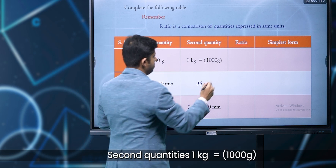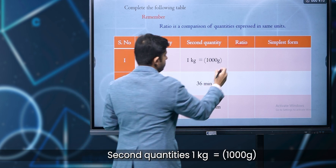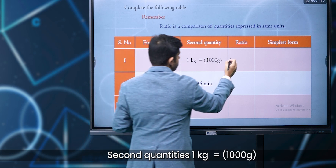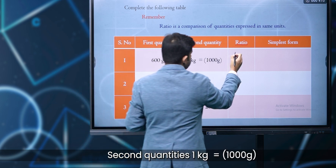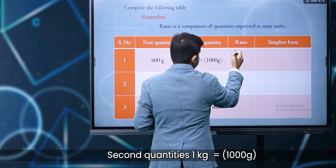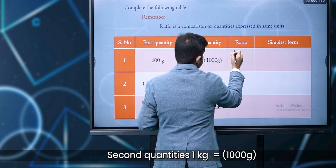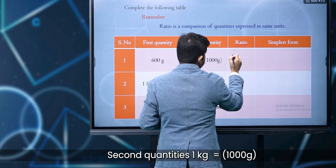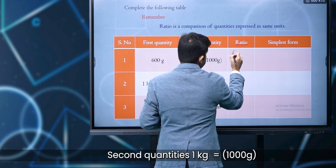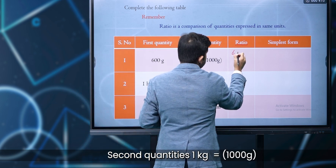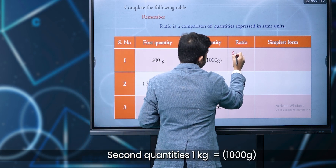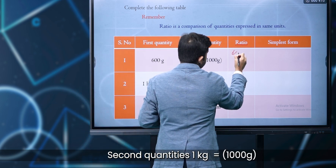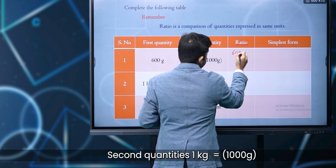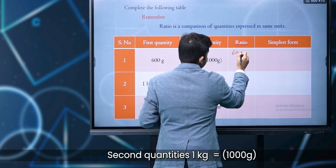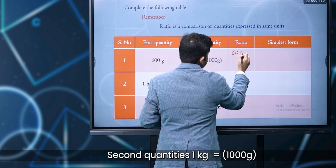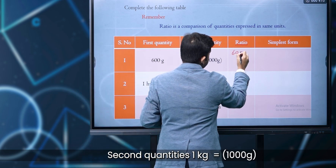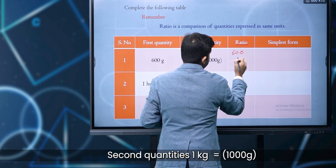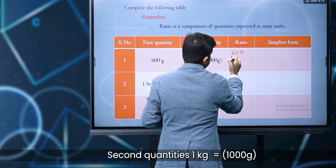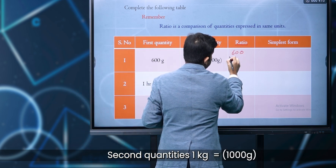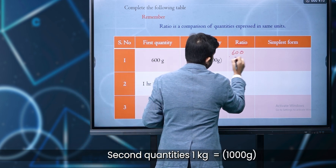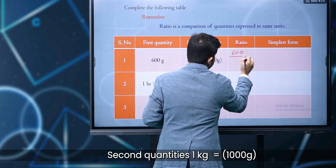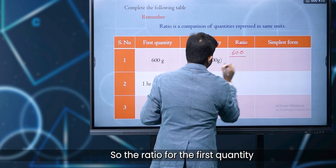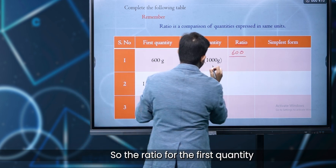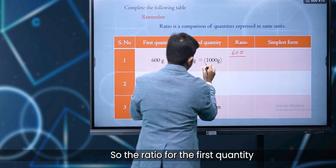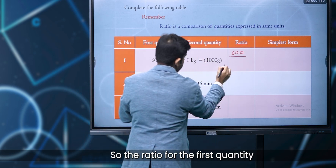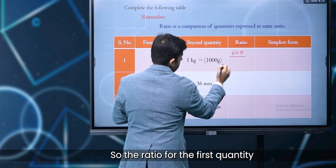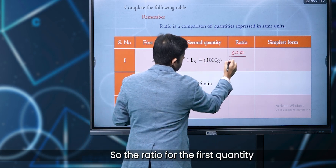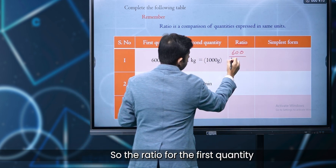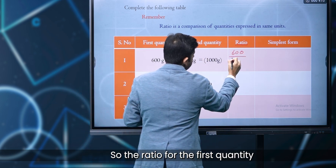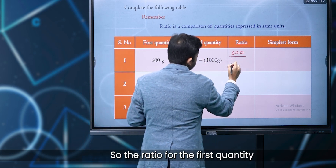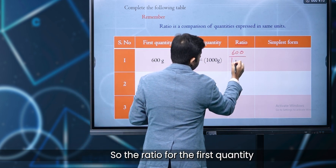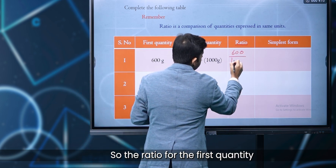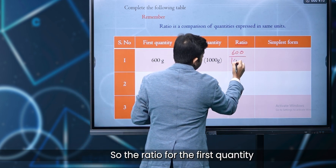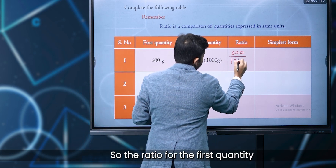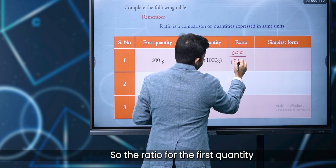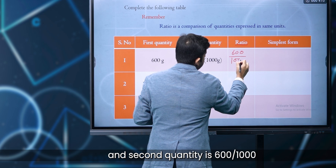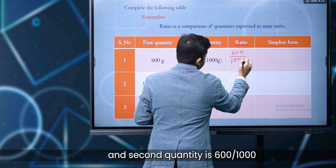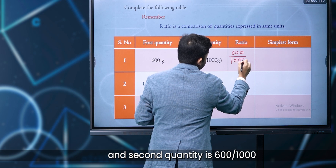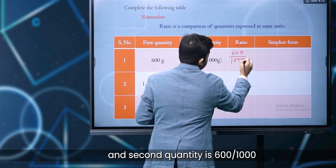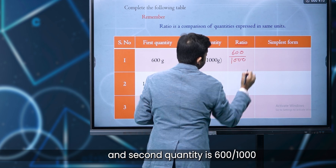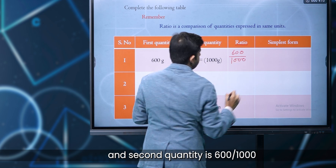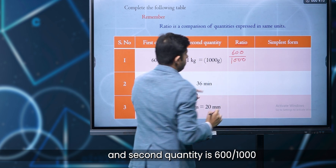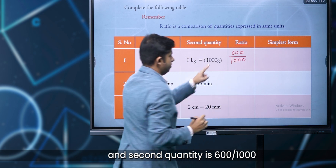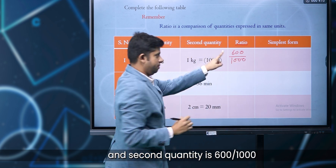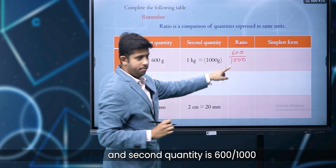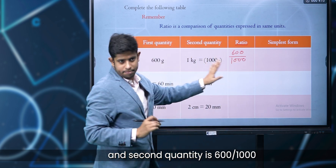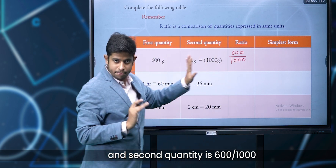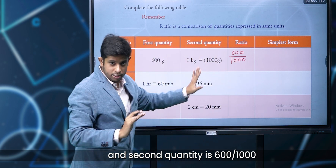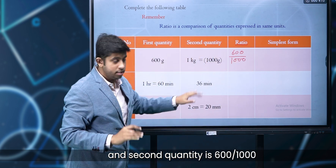Second quantity is 1 kg equals to 1000 grams. So the ratio for the first quantity and second quantity is 600